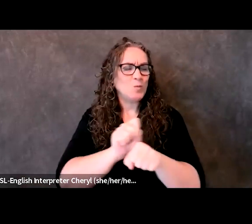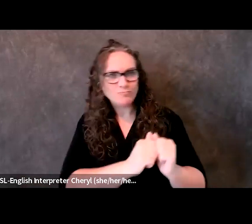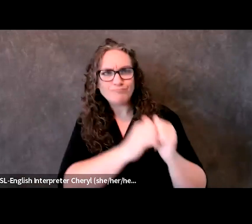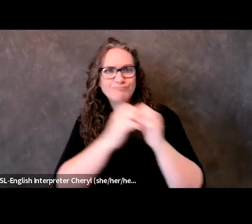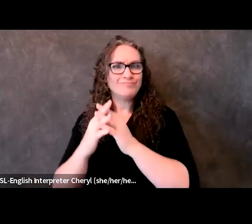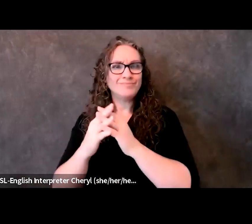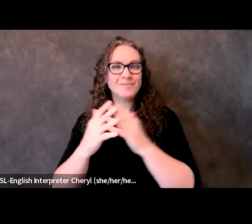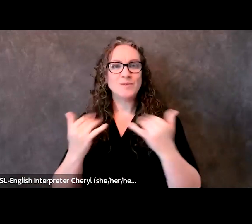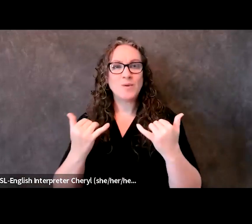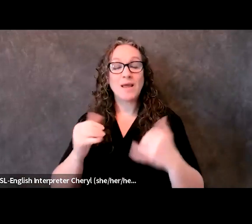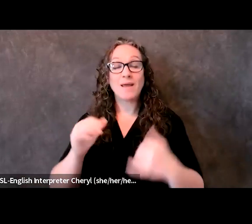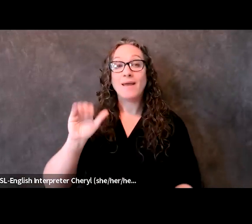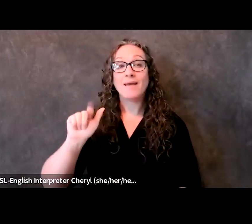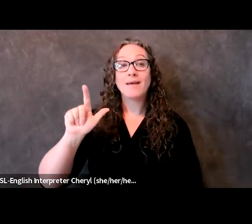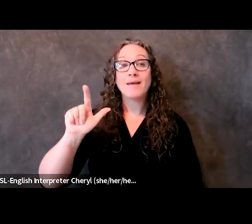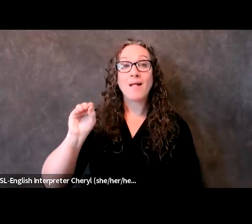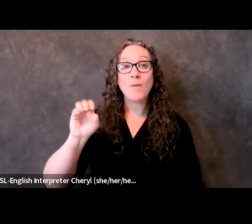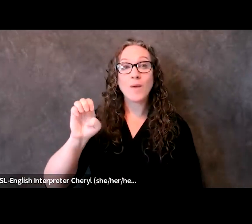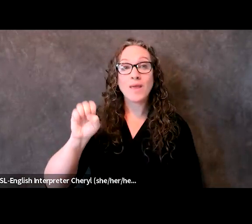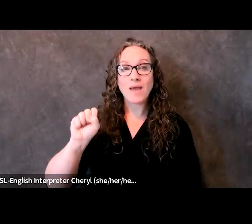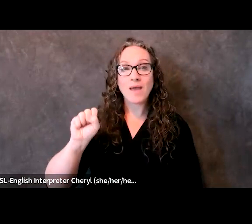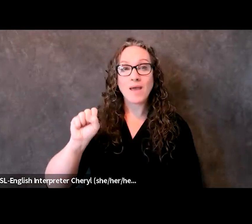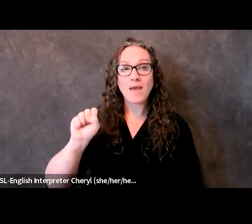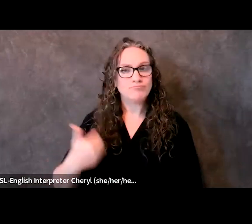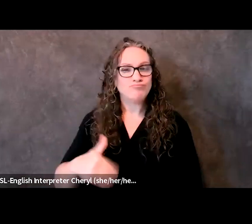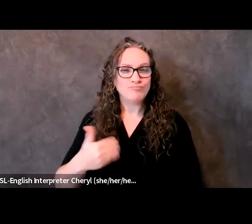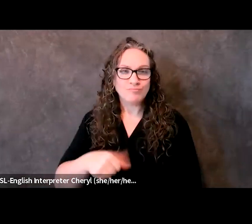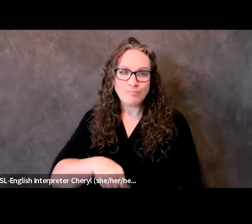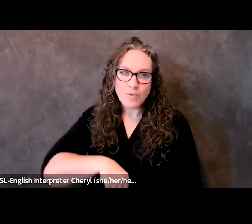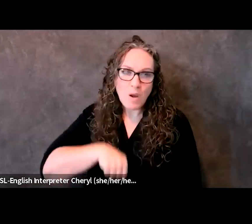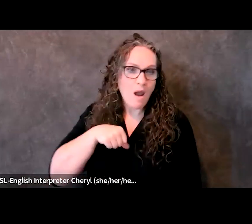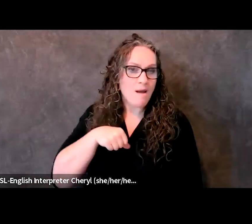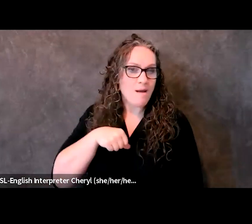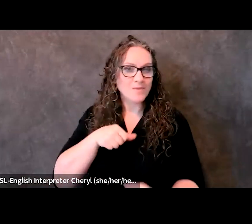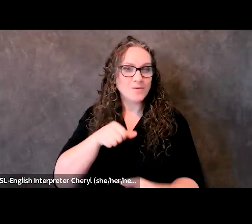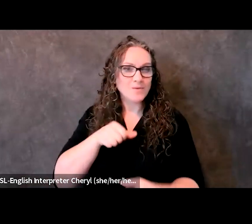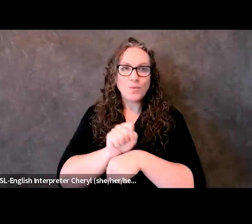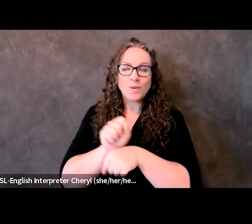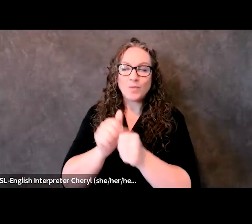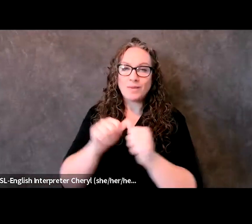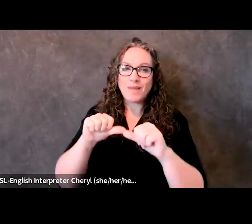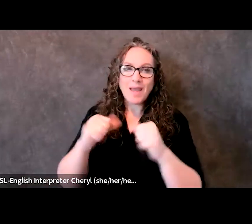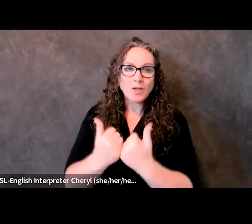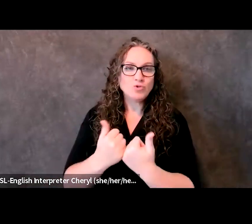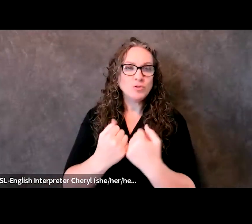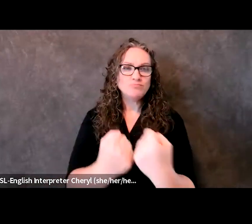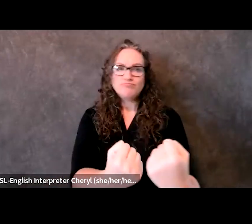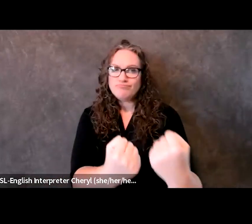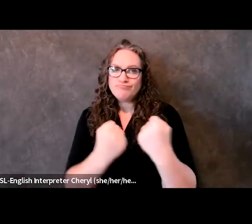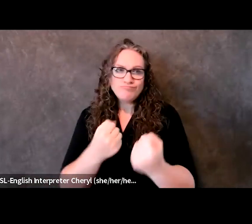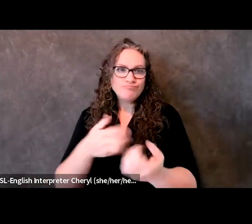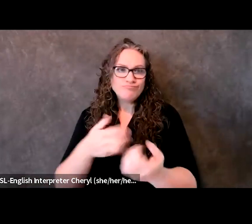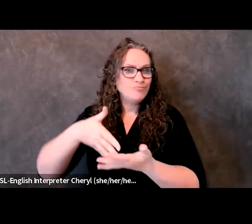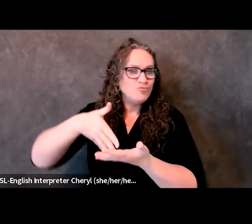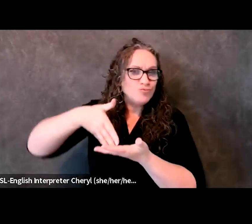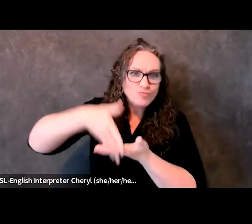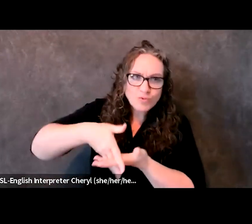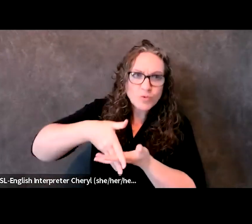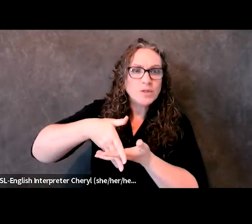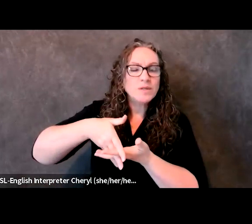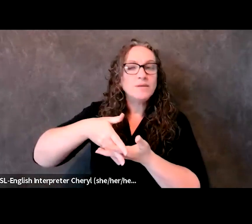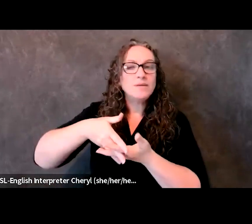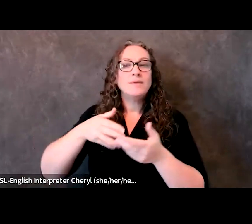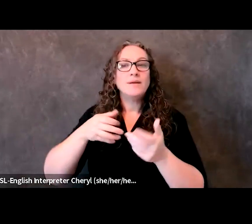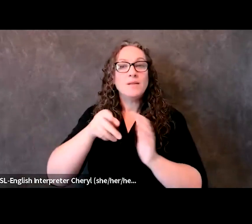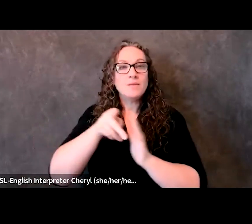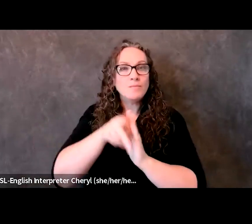OES, I could not be more proud to work at an agency that is so deeply rooted in the principles of integration